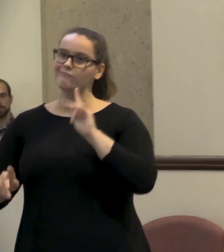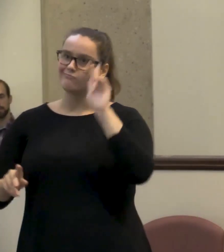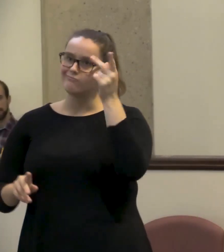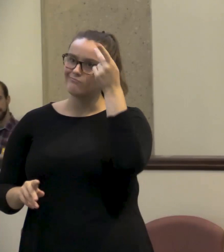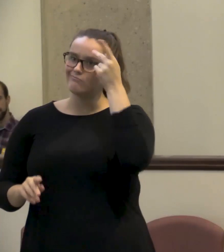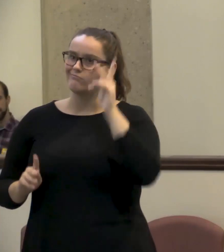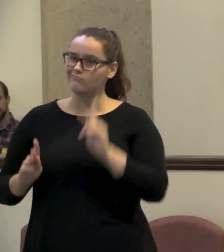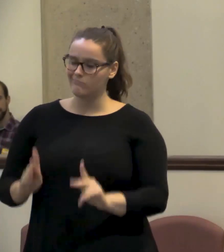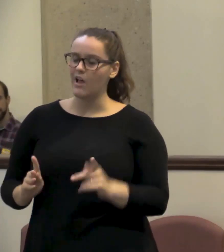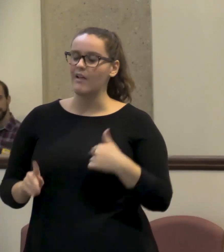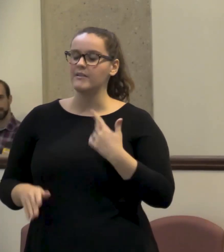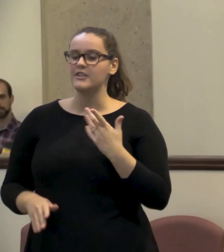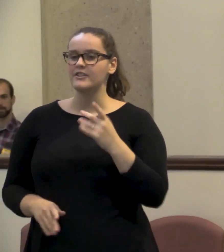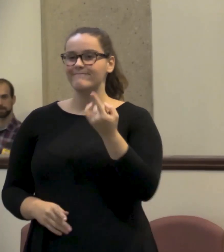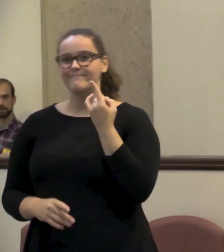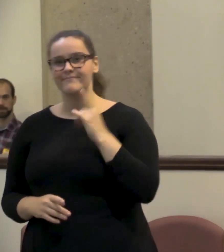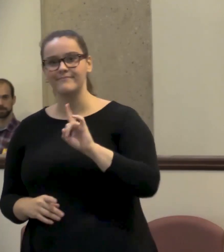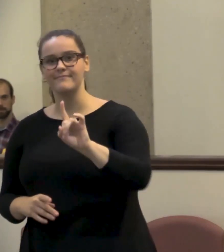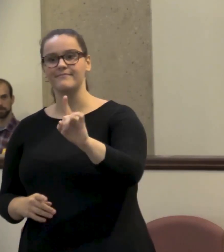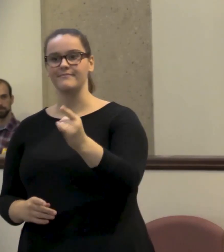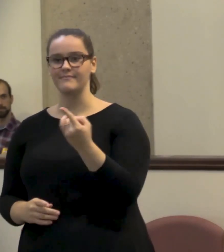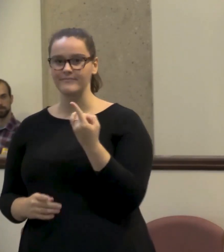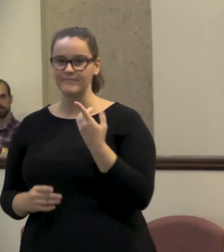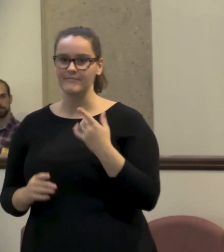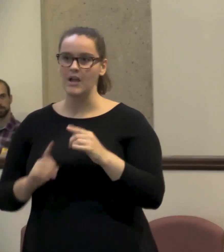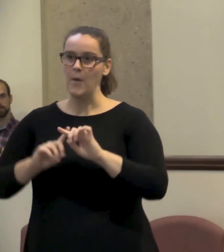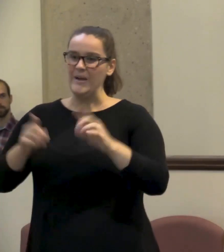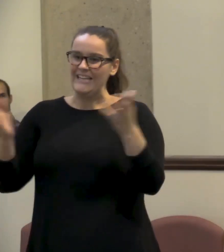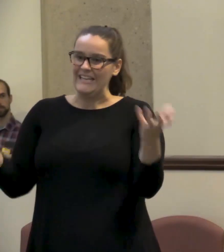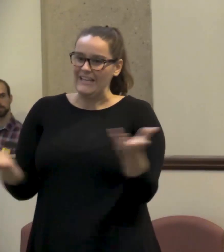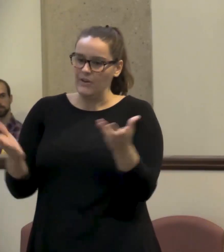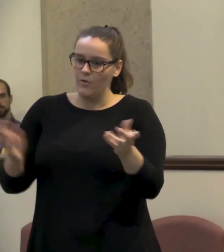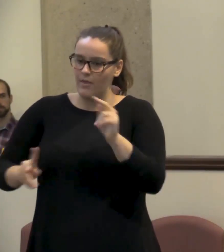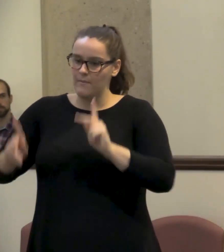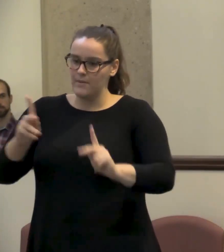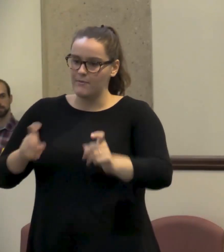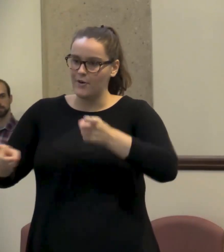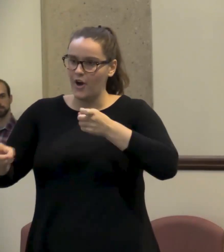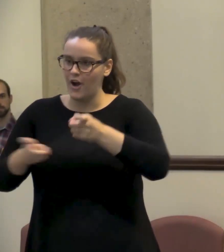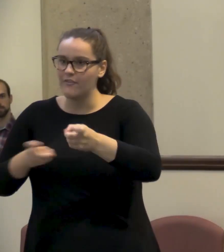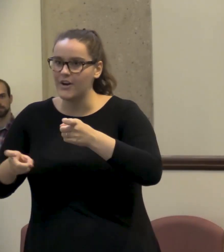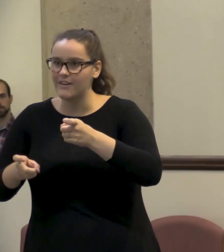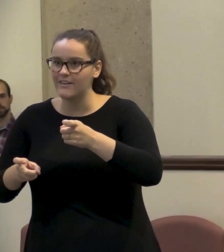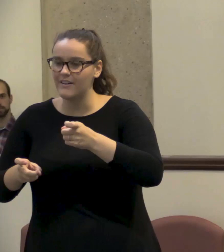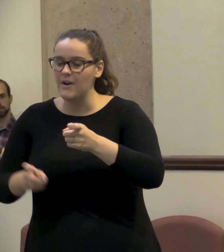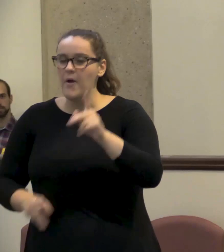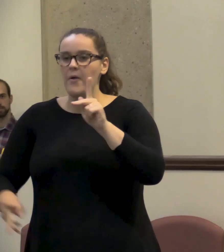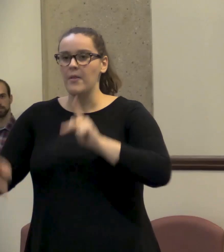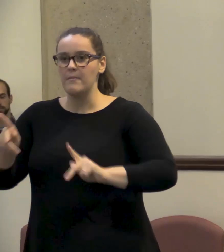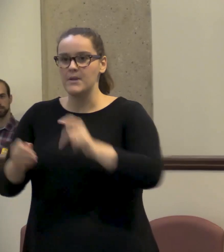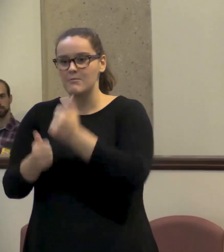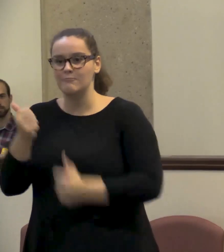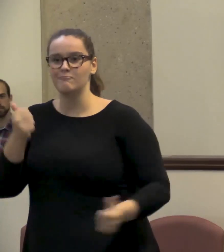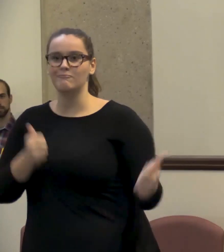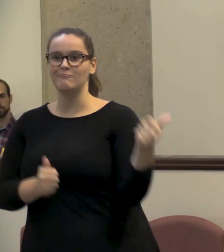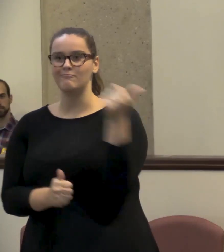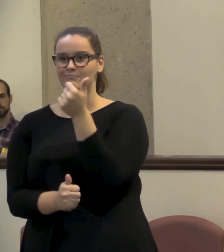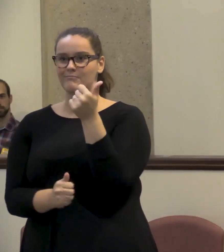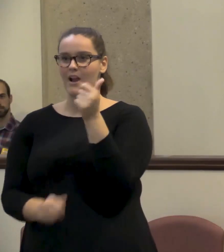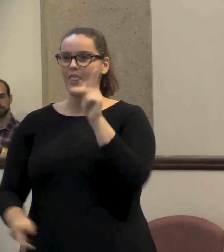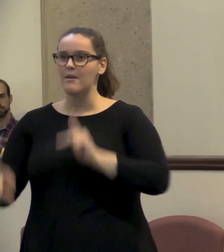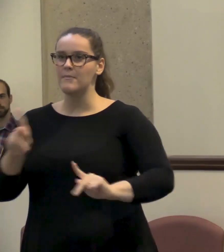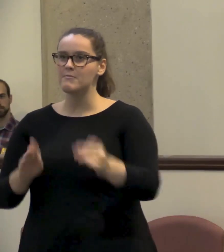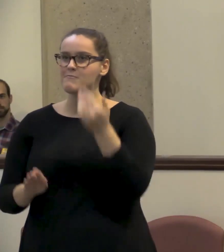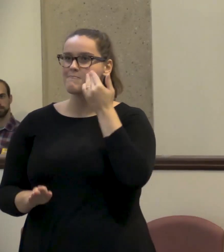nothing but the servants of the people. Here, the people govern, the people are sovereign, and the people have their eyes on the